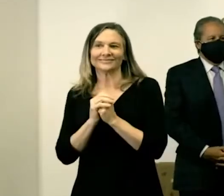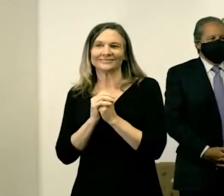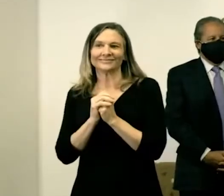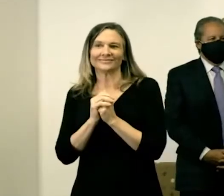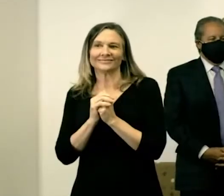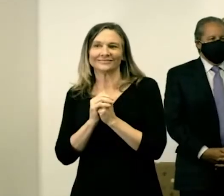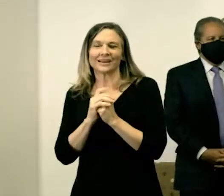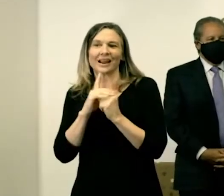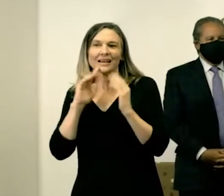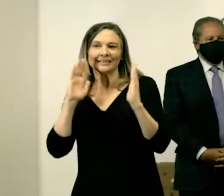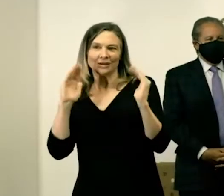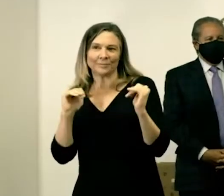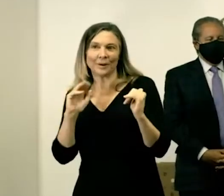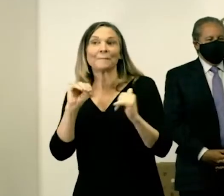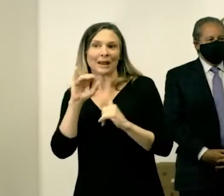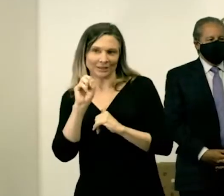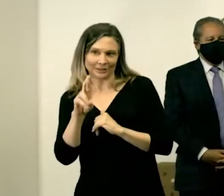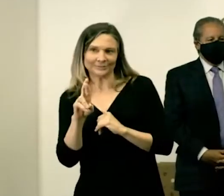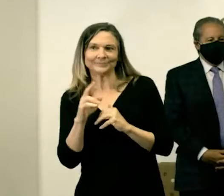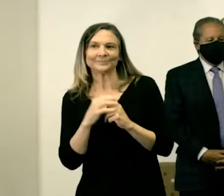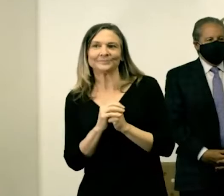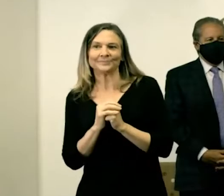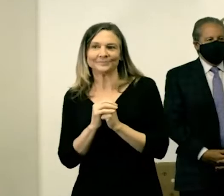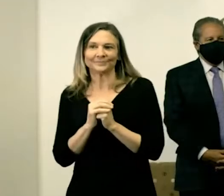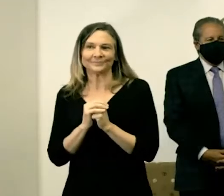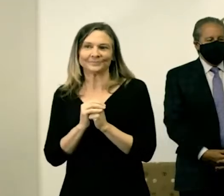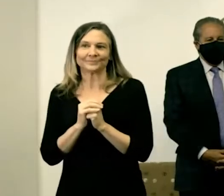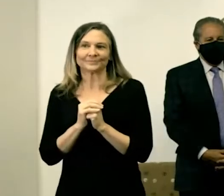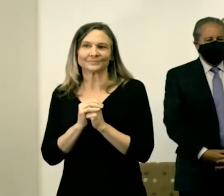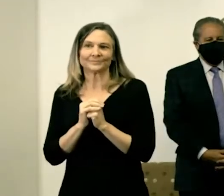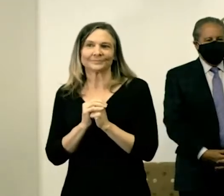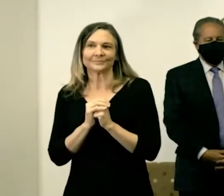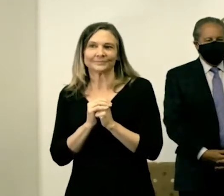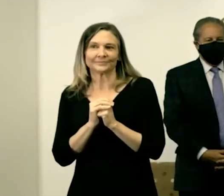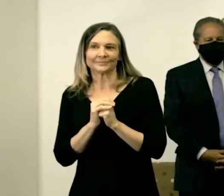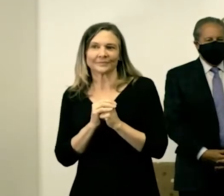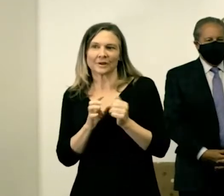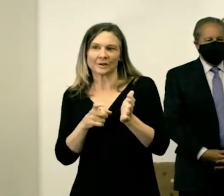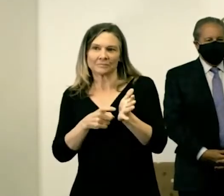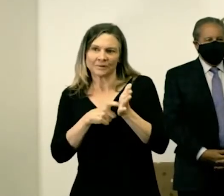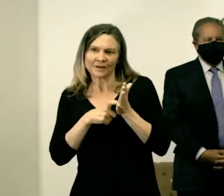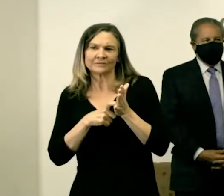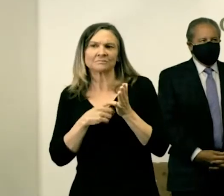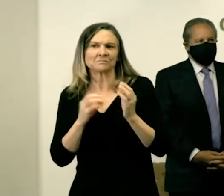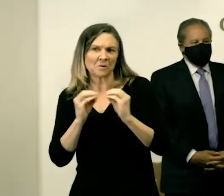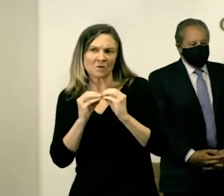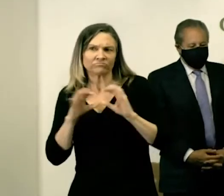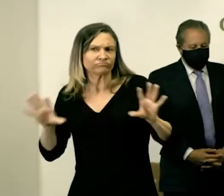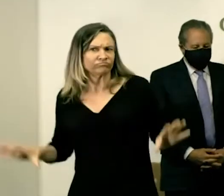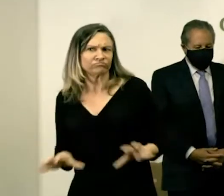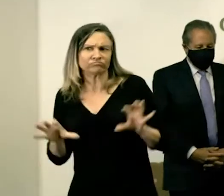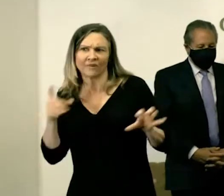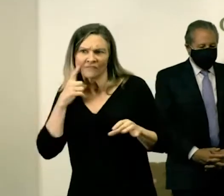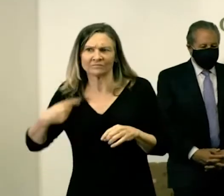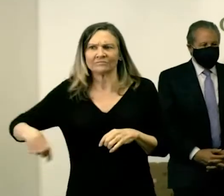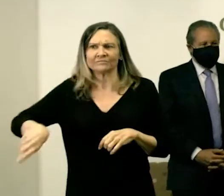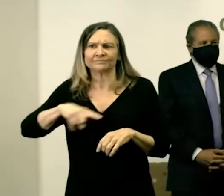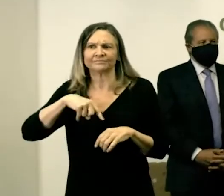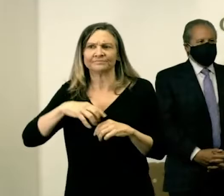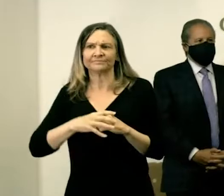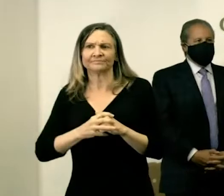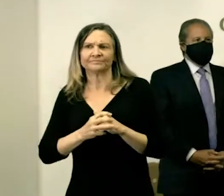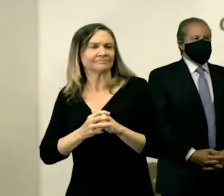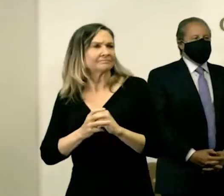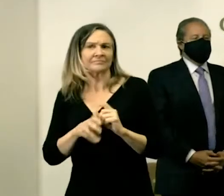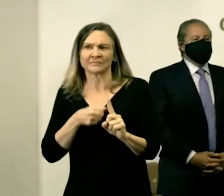very pointed, and appropriately so, in terms of his desire and demand that we do more for those that have been most acutely impacted